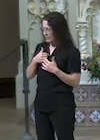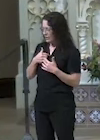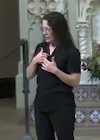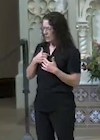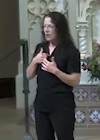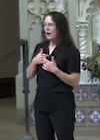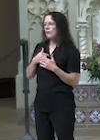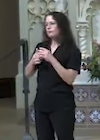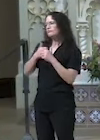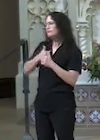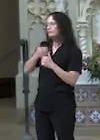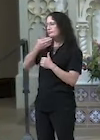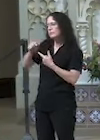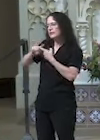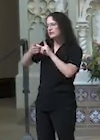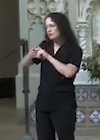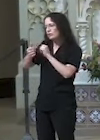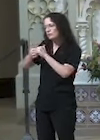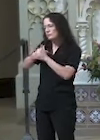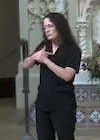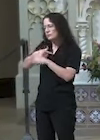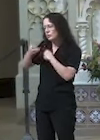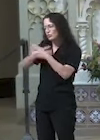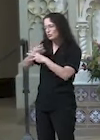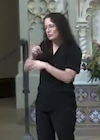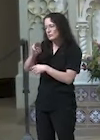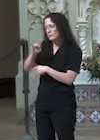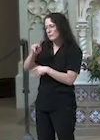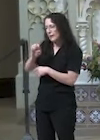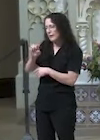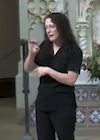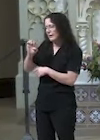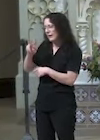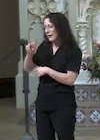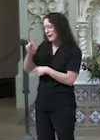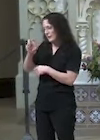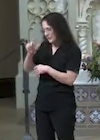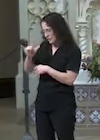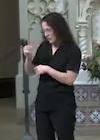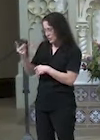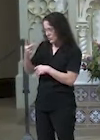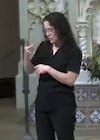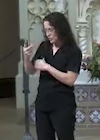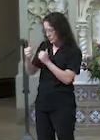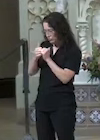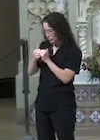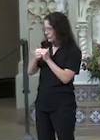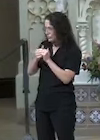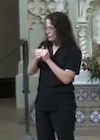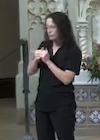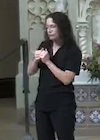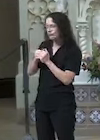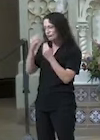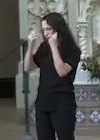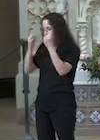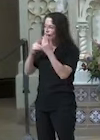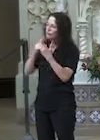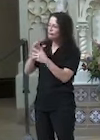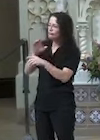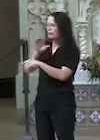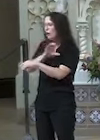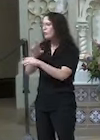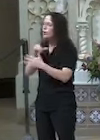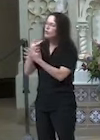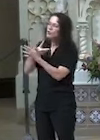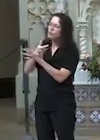Mike Eckley, and we did a trip that we took together a lot because we were in graduate school